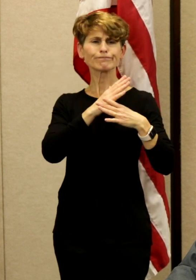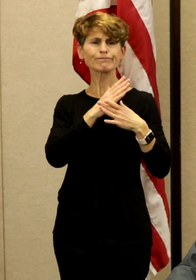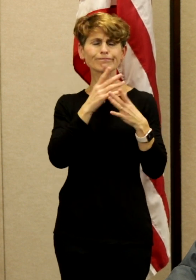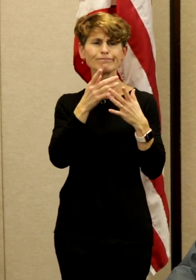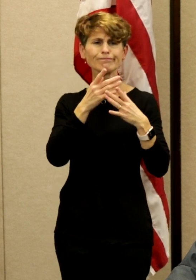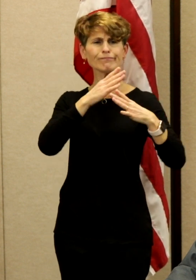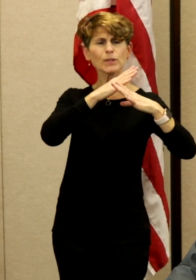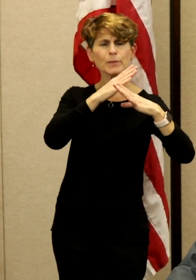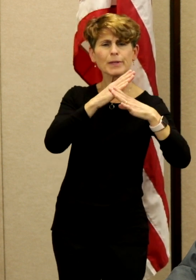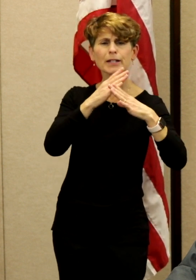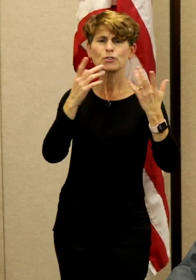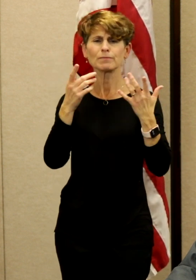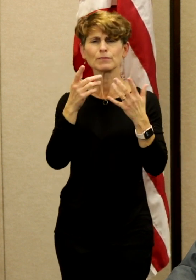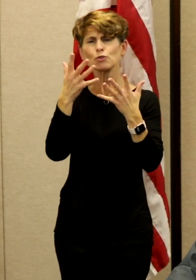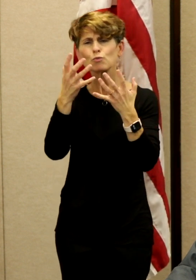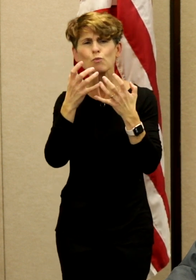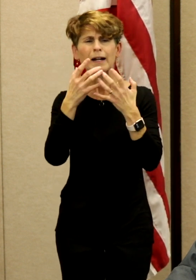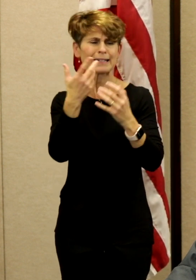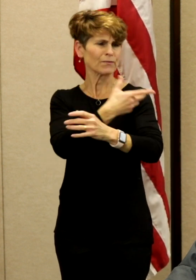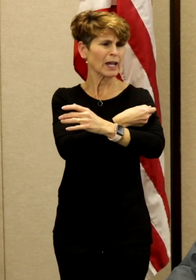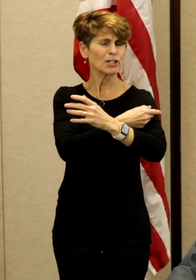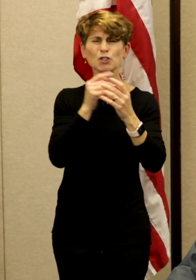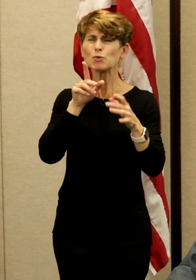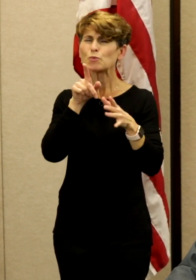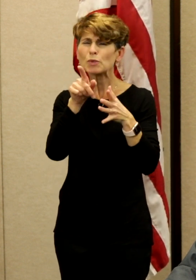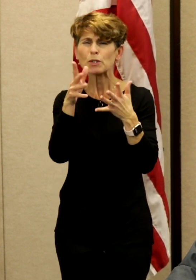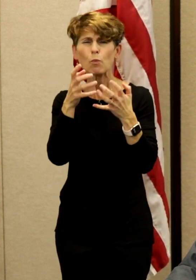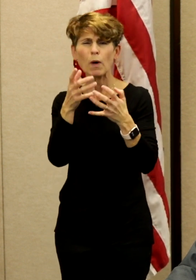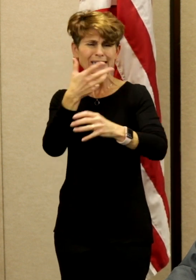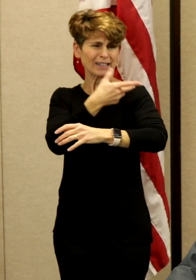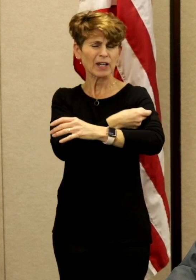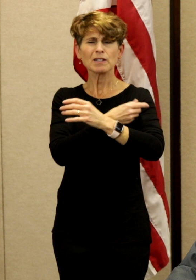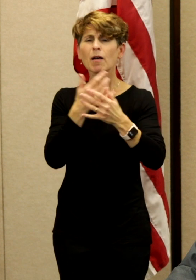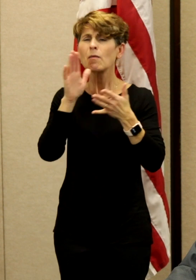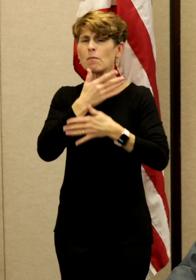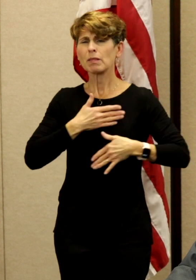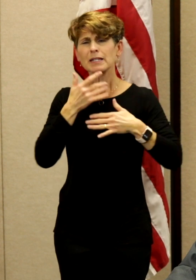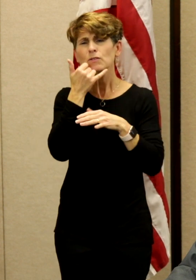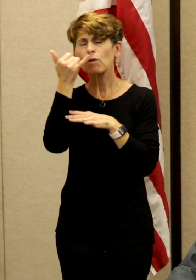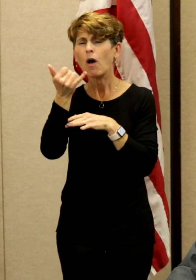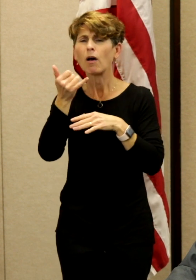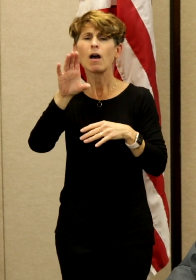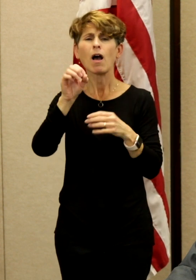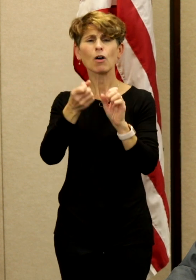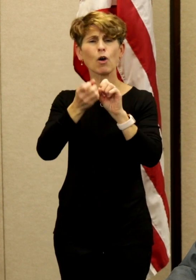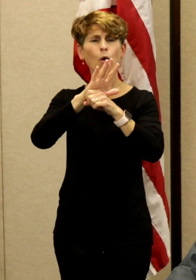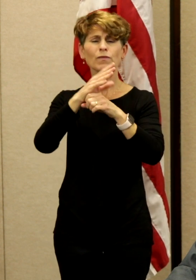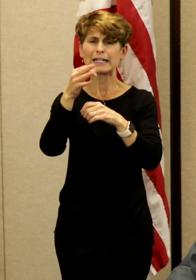you haven't been vaccinated and wish to do so, now is the time. Call the COVID-19